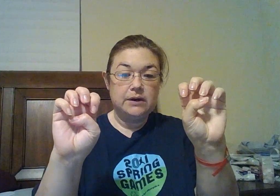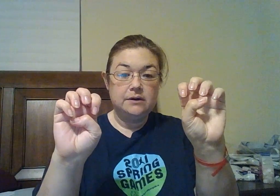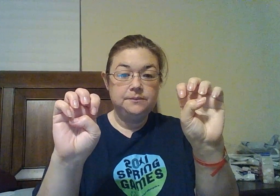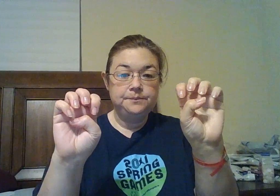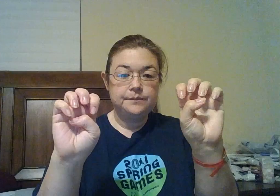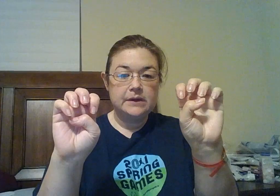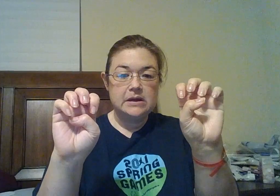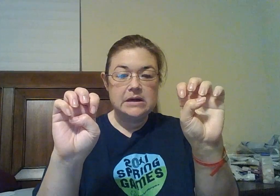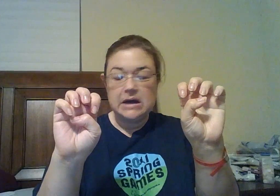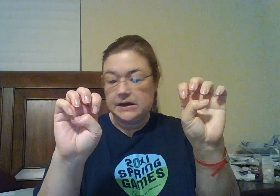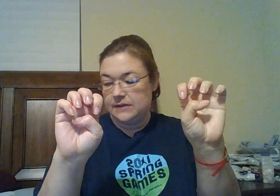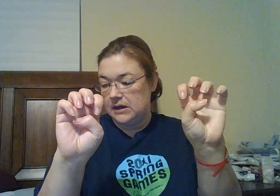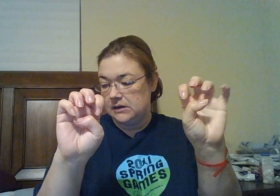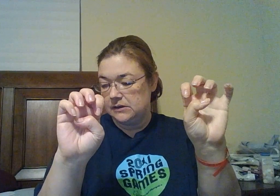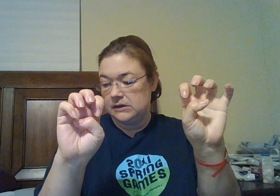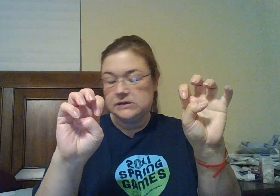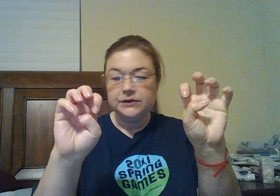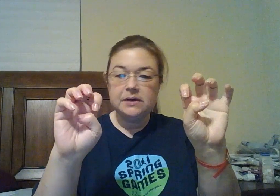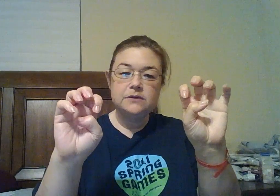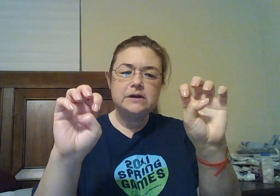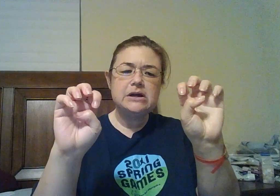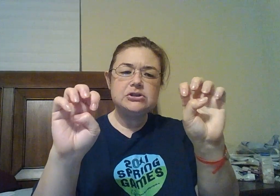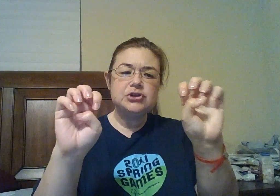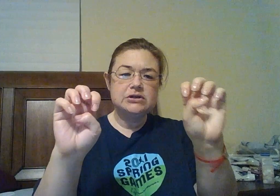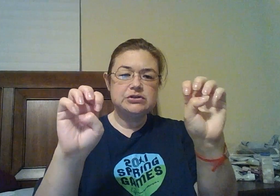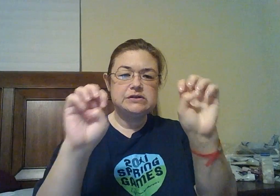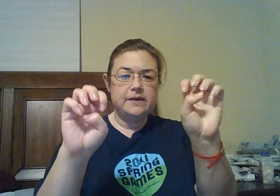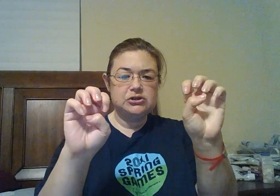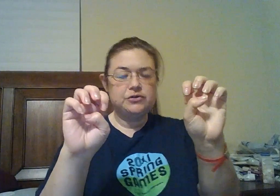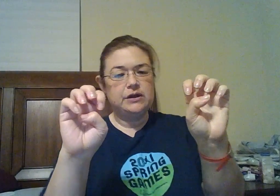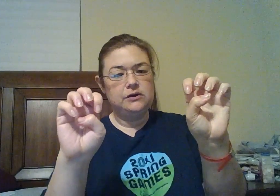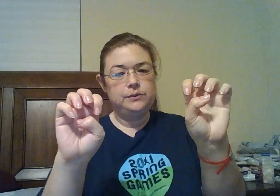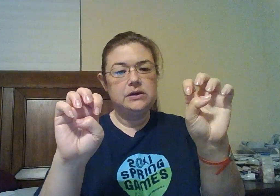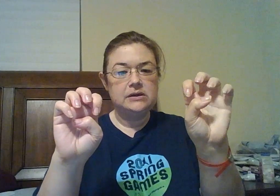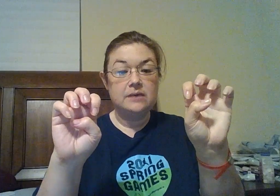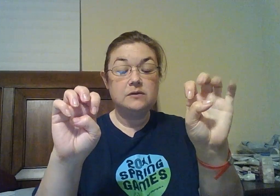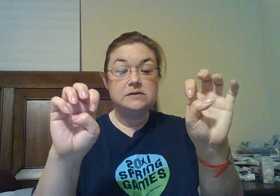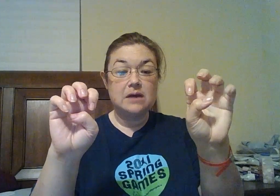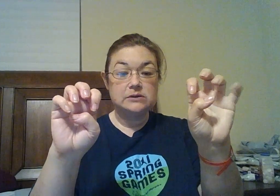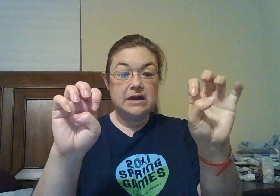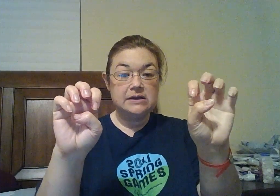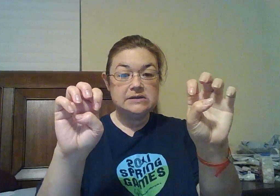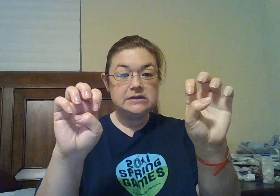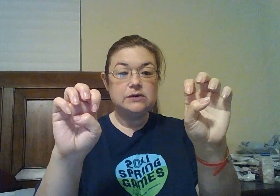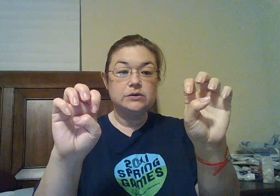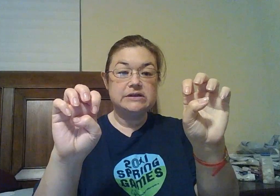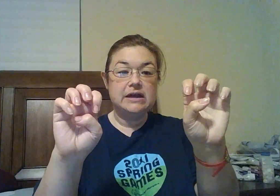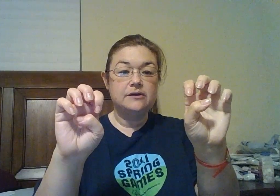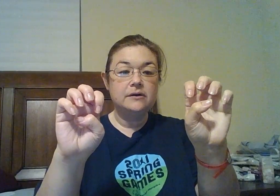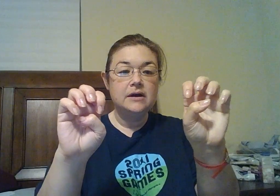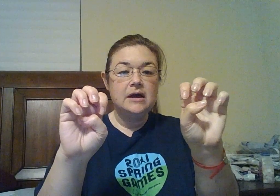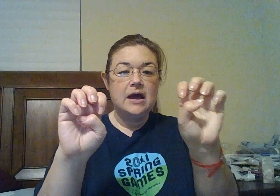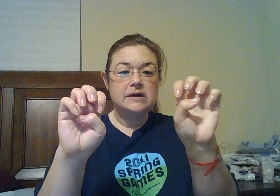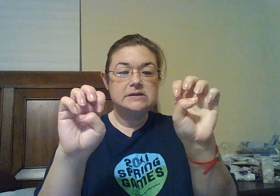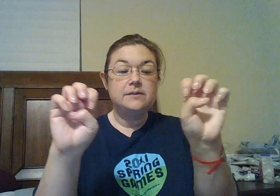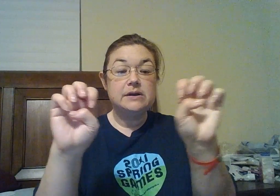where. And then these are going to move in conjunction, so make sure that you put that they move simultaneously or together, and it's going to be a